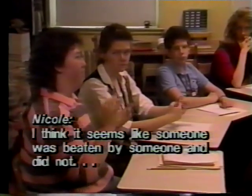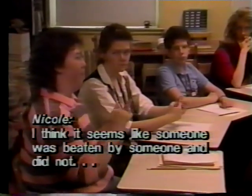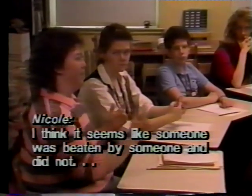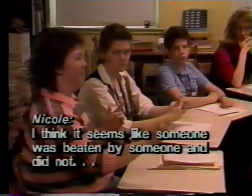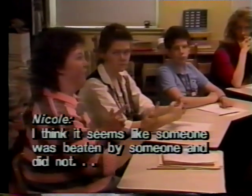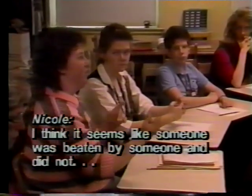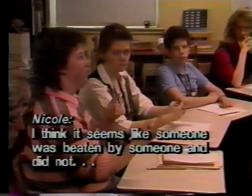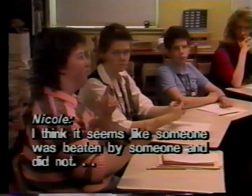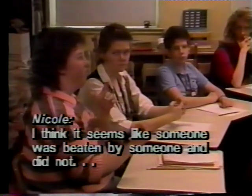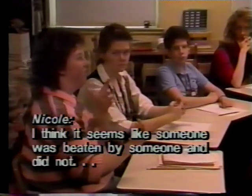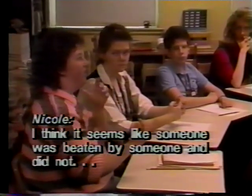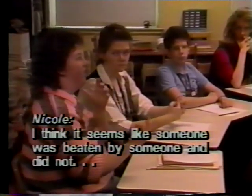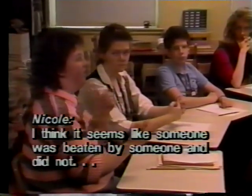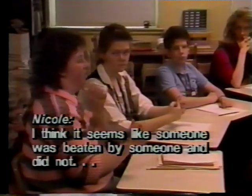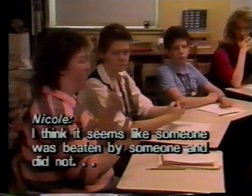by someone and did not